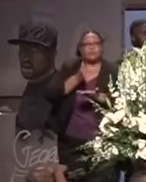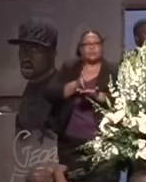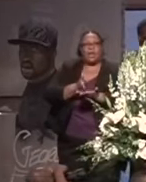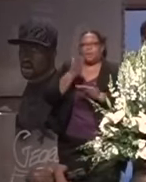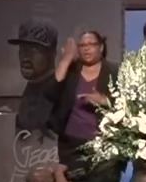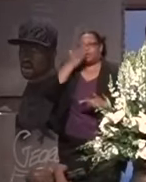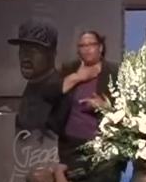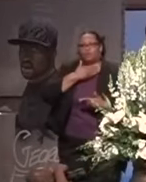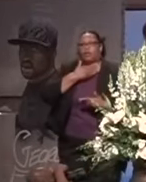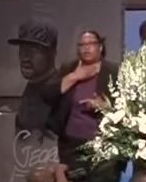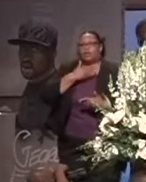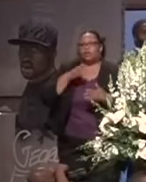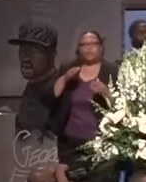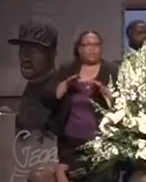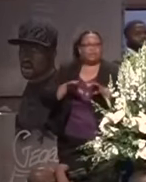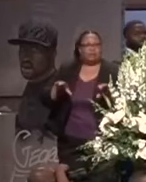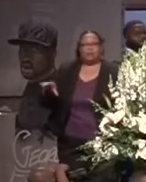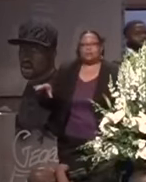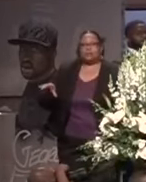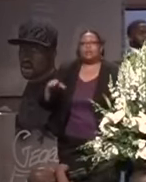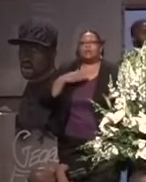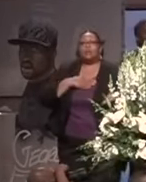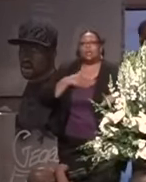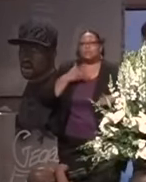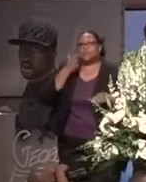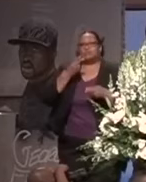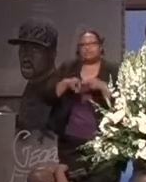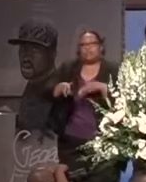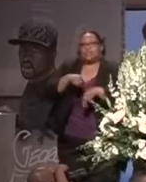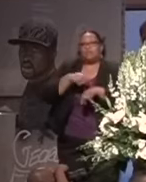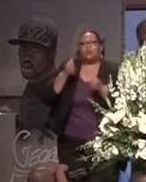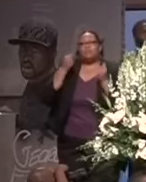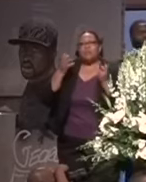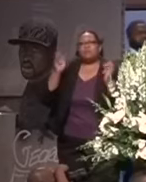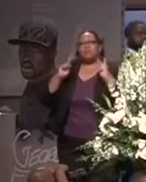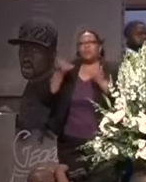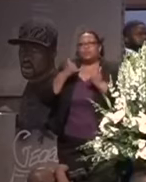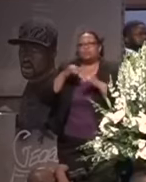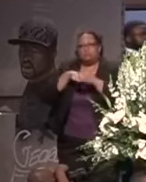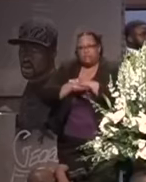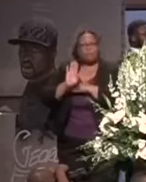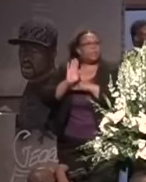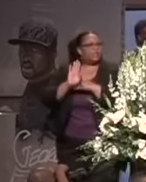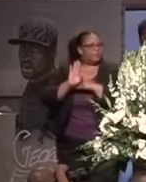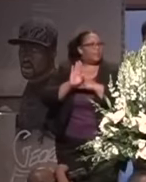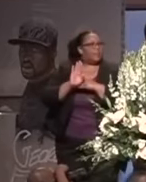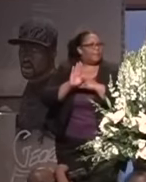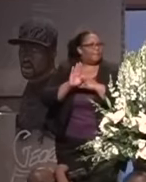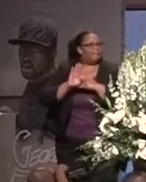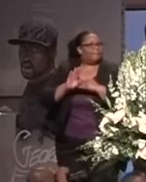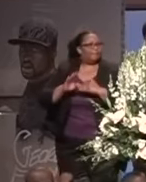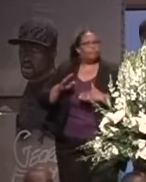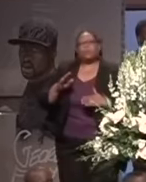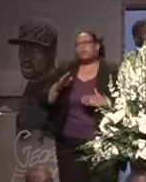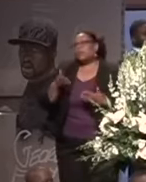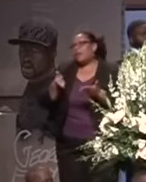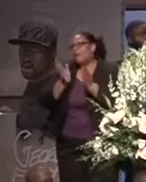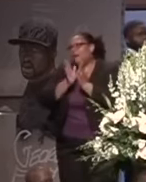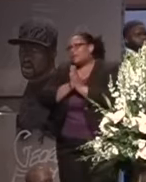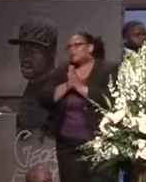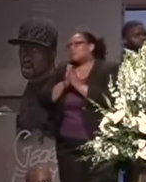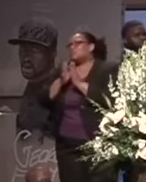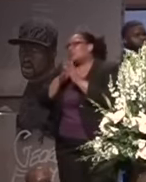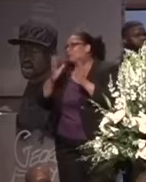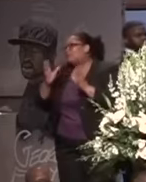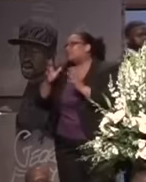in front of the casket for any length of time. We have a lot of people still getting in here. Uh so much for social